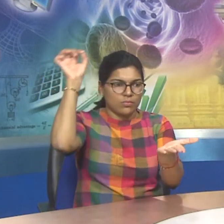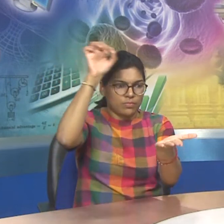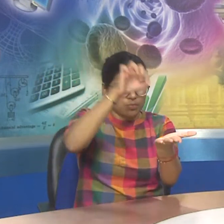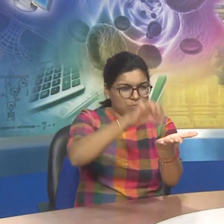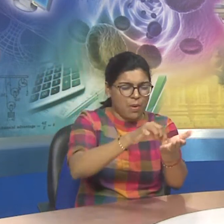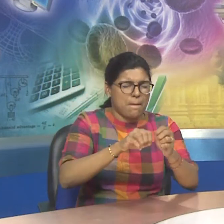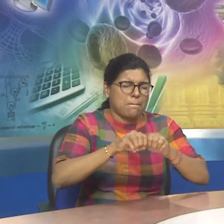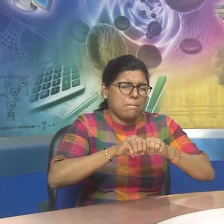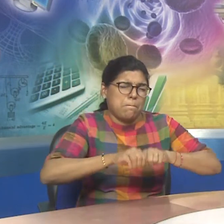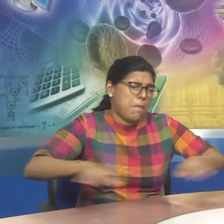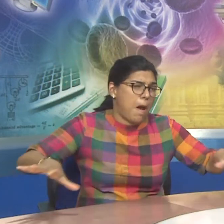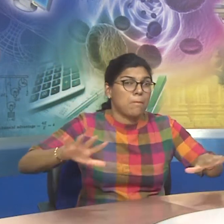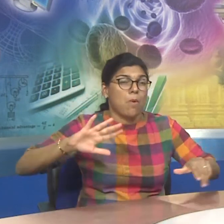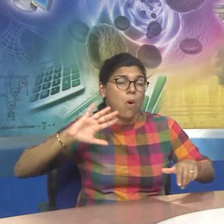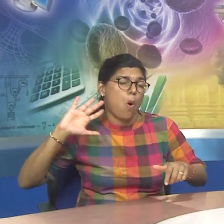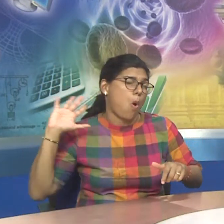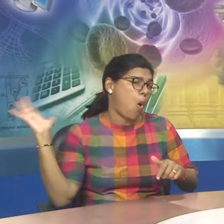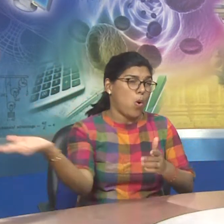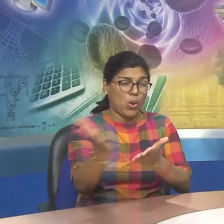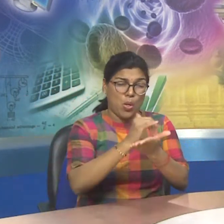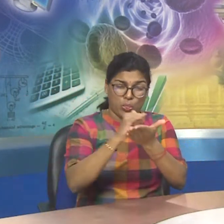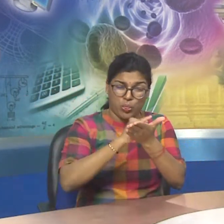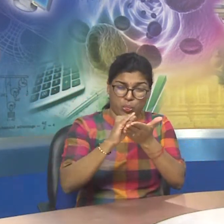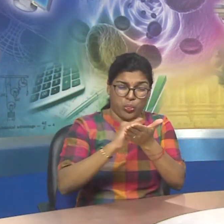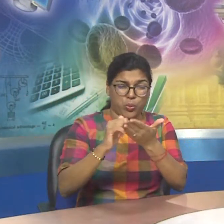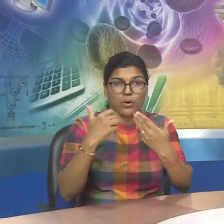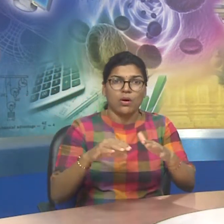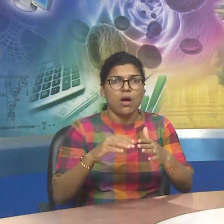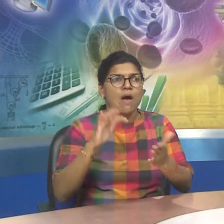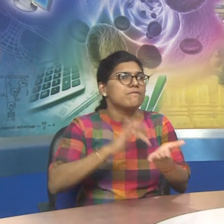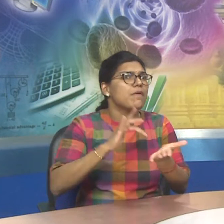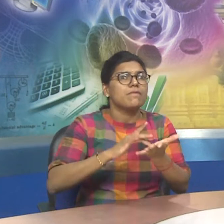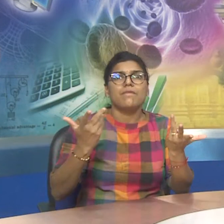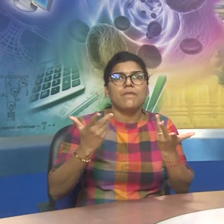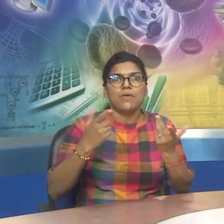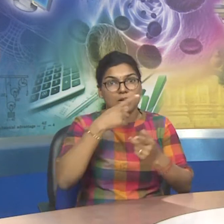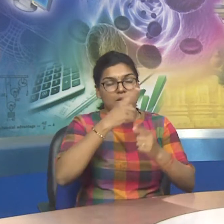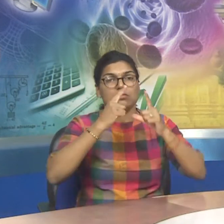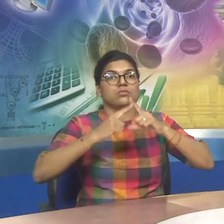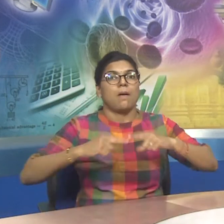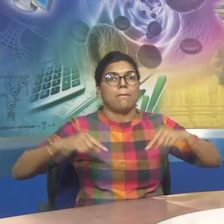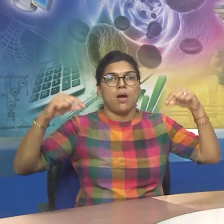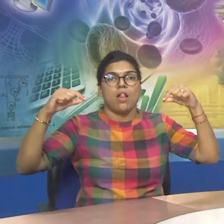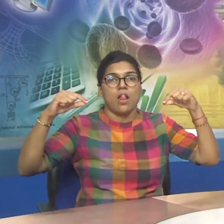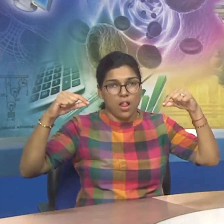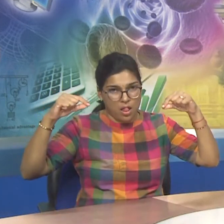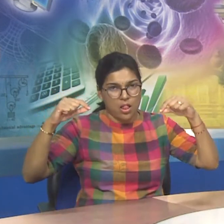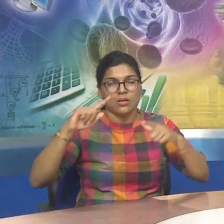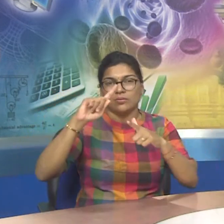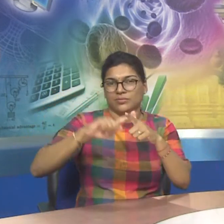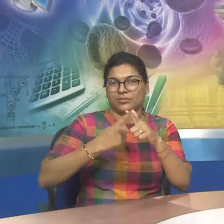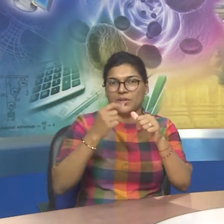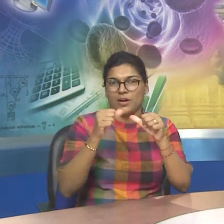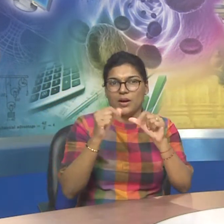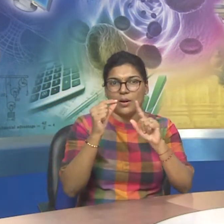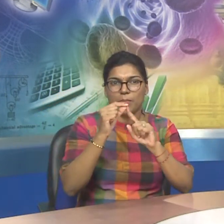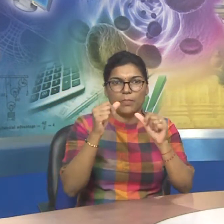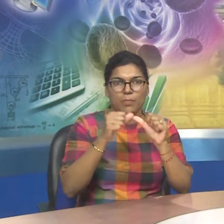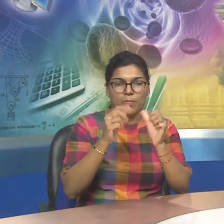You all know that atom bombs were dropped on the two Japanese